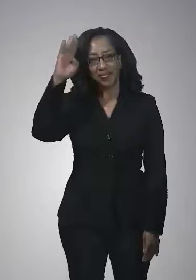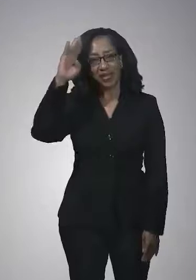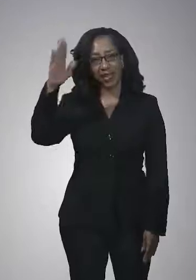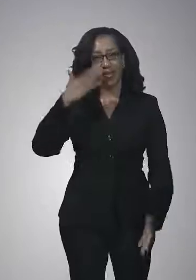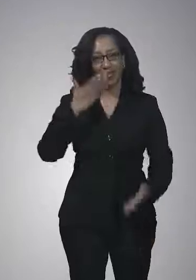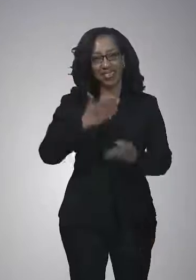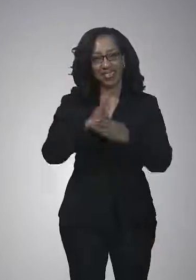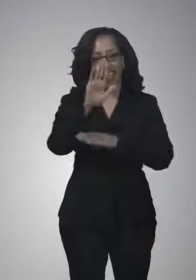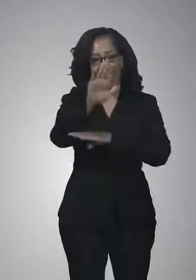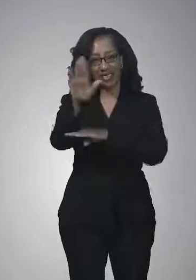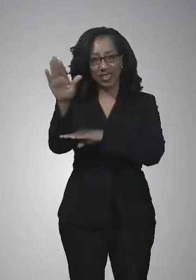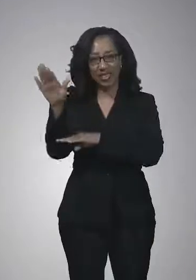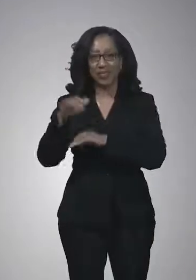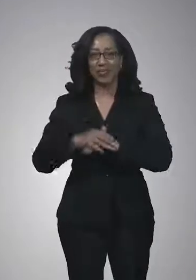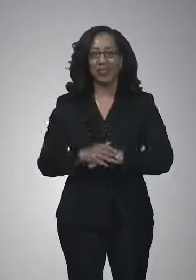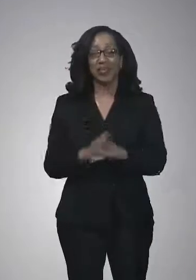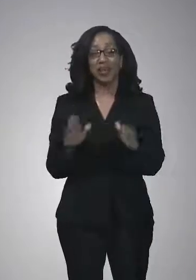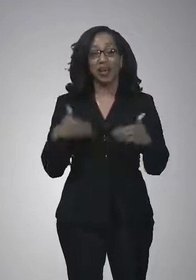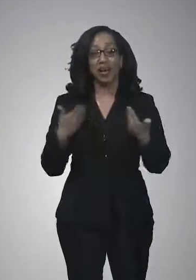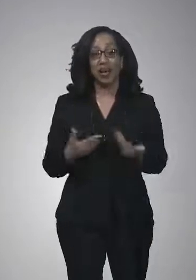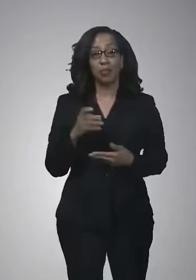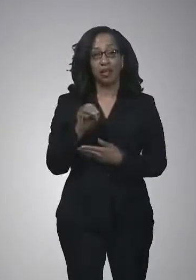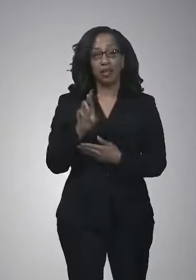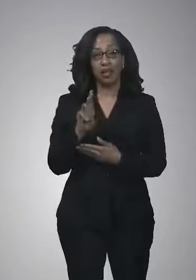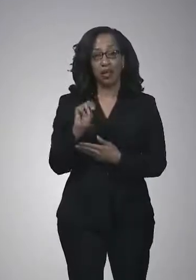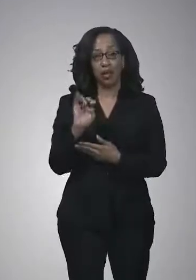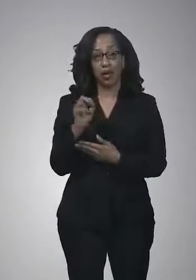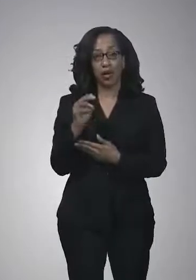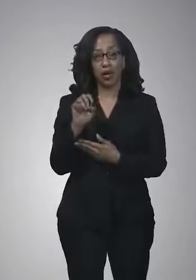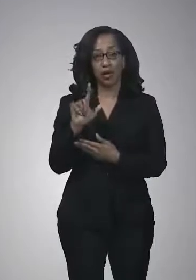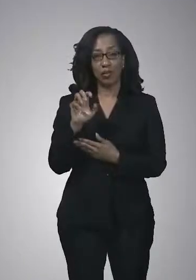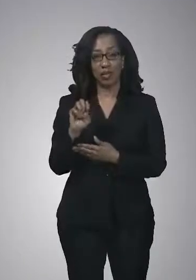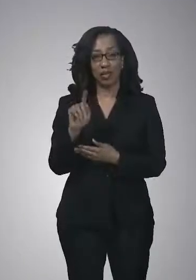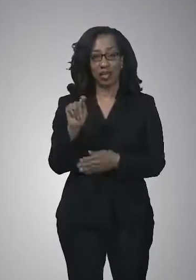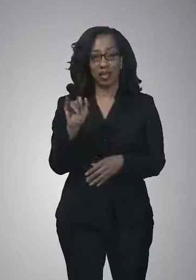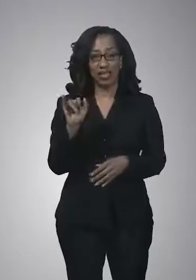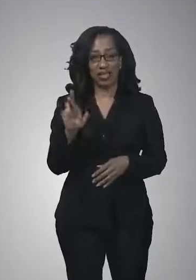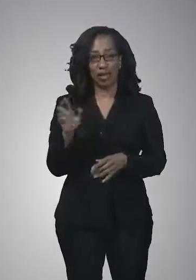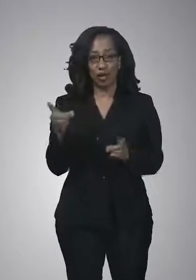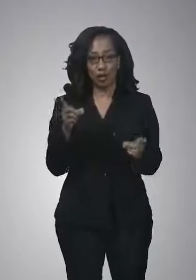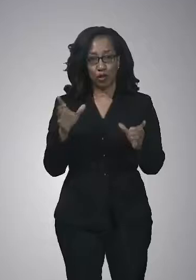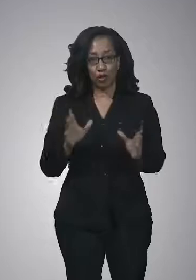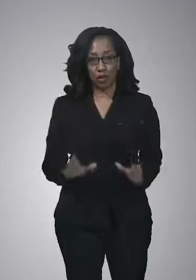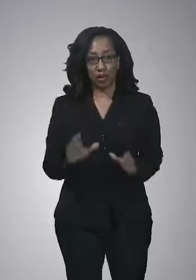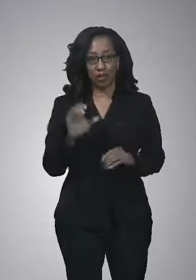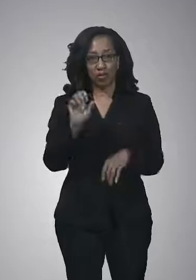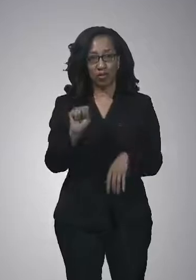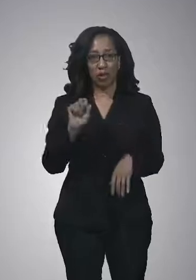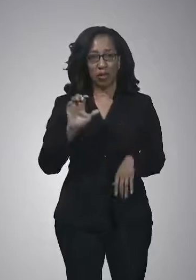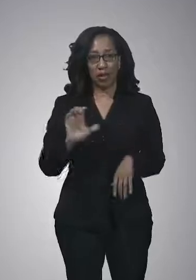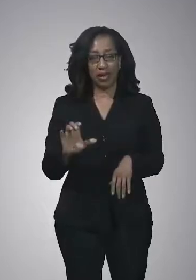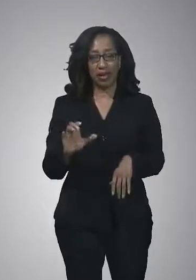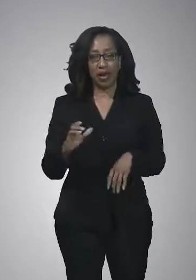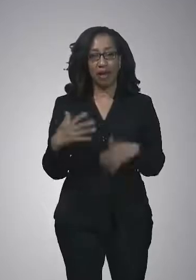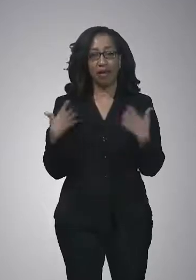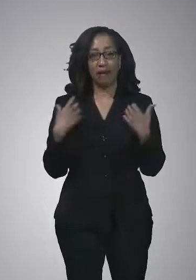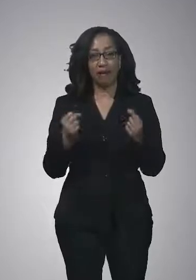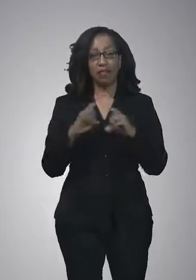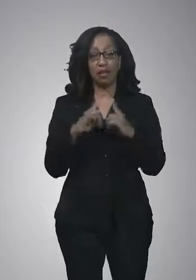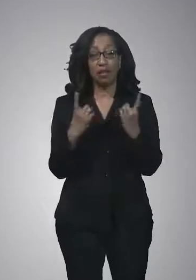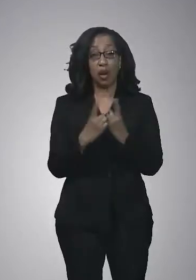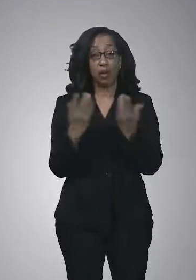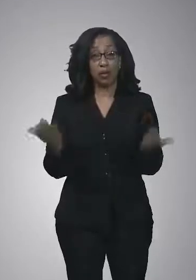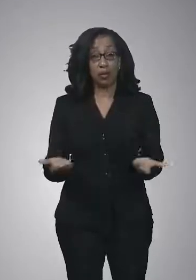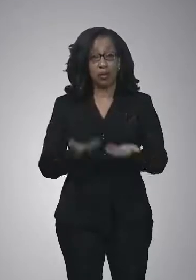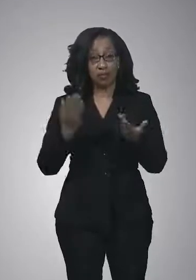Good afternoon, everyone. I'm Dr. Michelle Taylor, Director of the Shelby County Health Department, and I'm here to give the